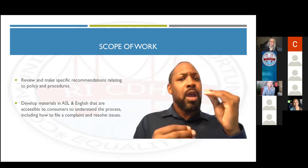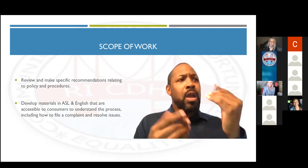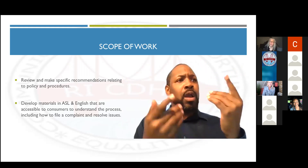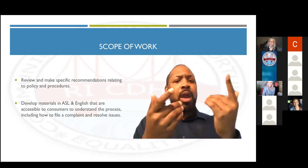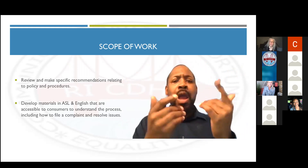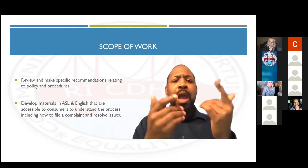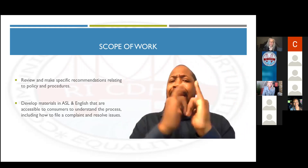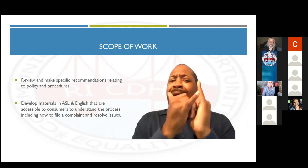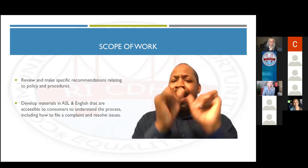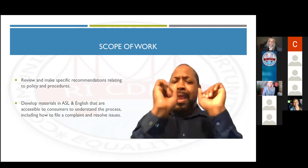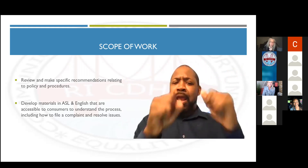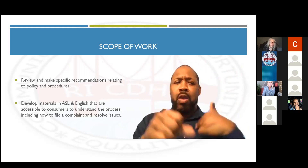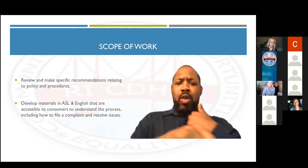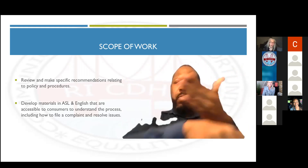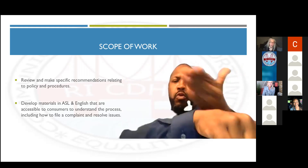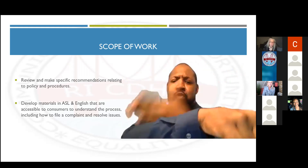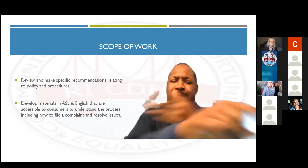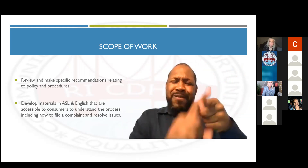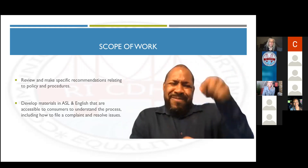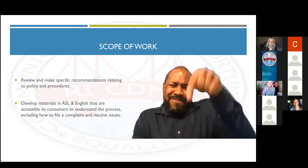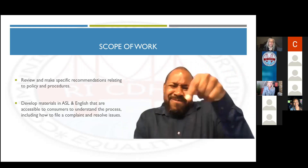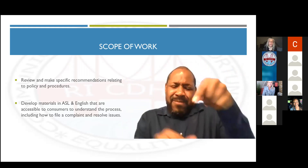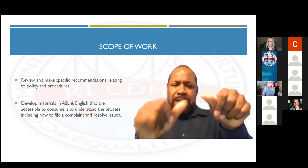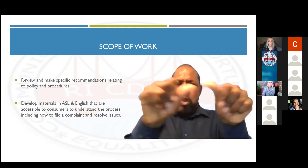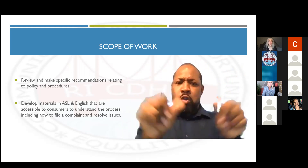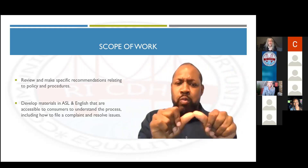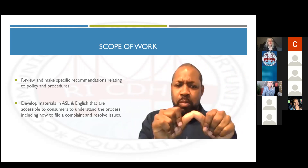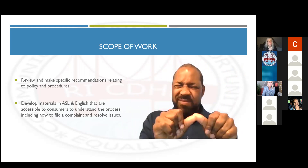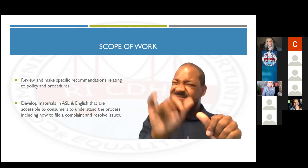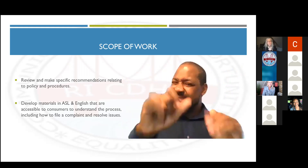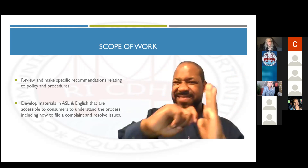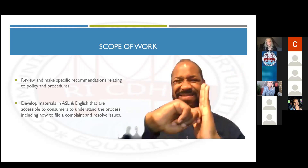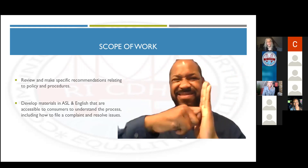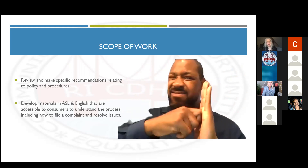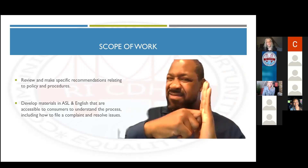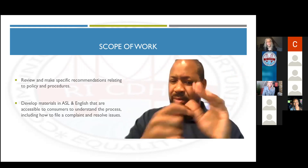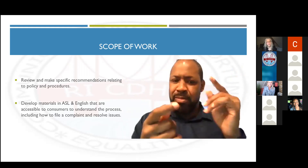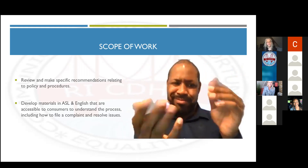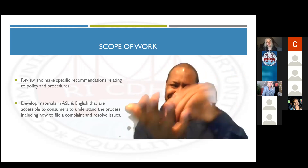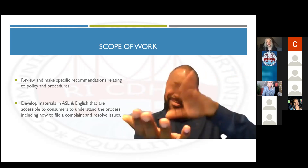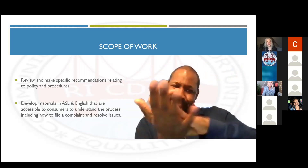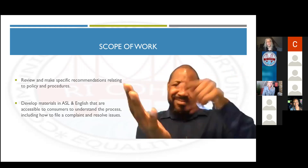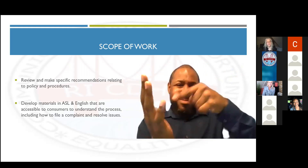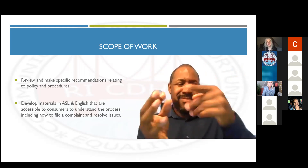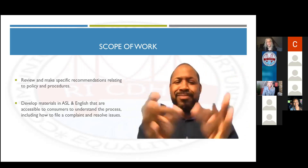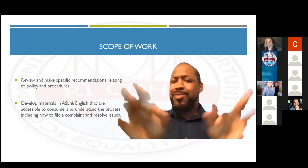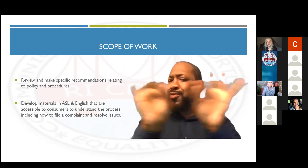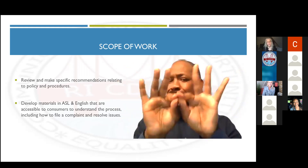complaint was satisfactorily addressed or not. And then how could we improve in that specific area? That's key. We